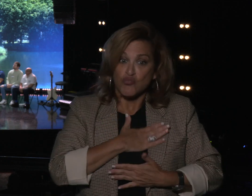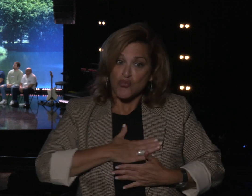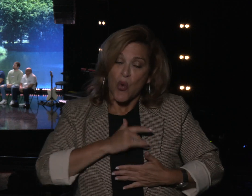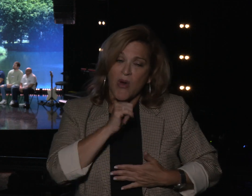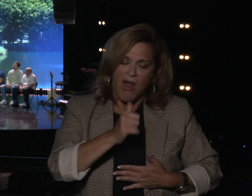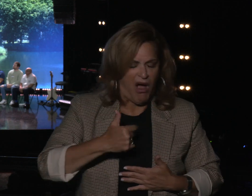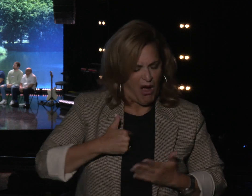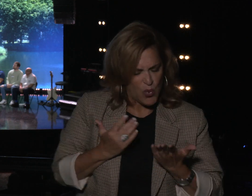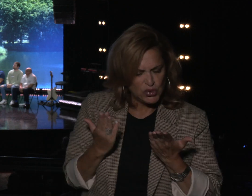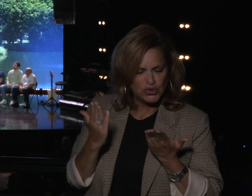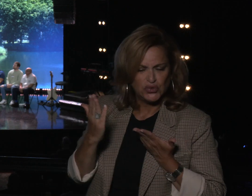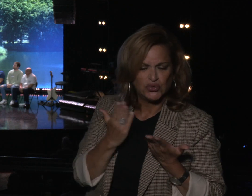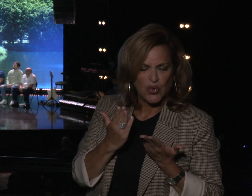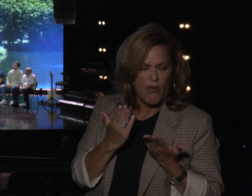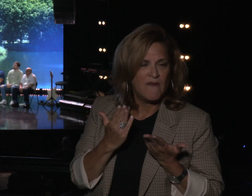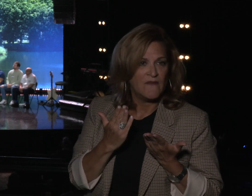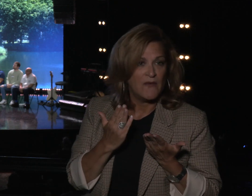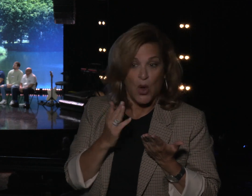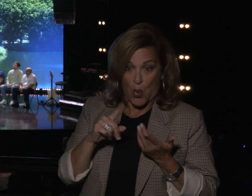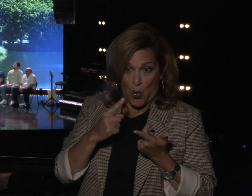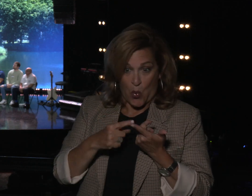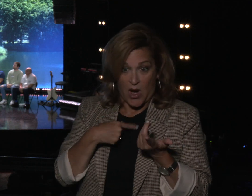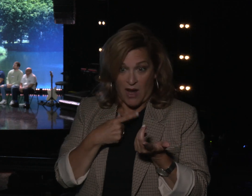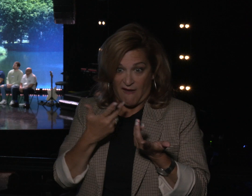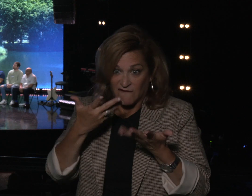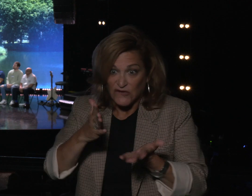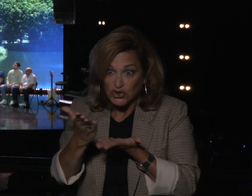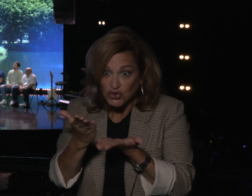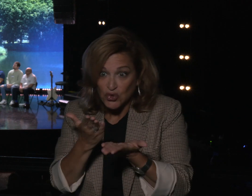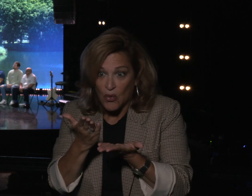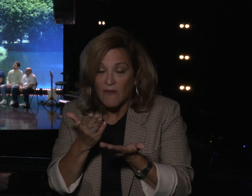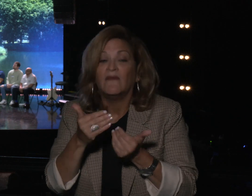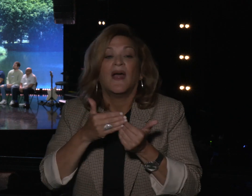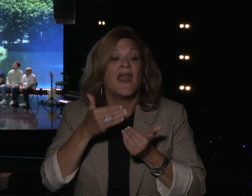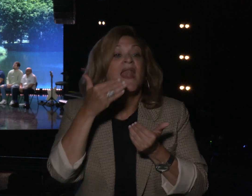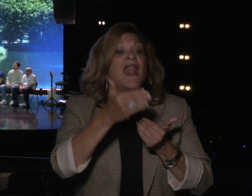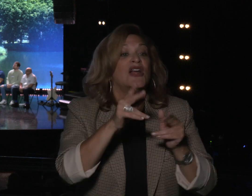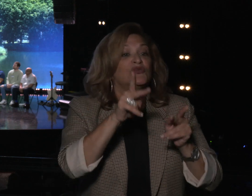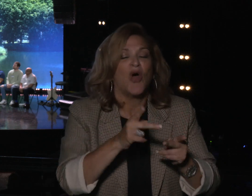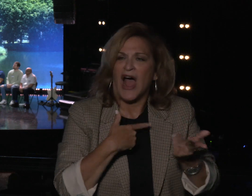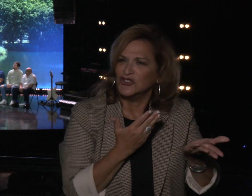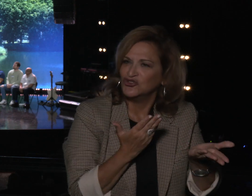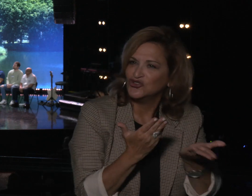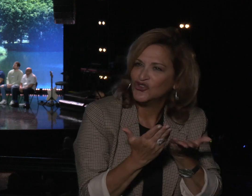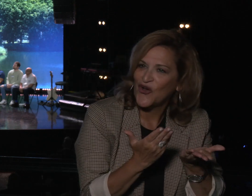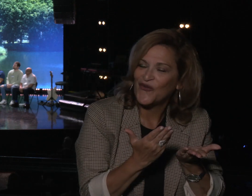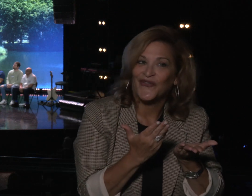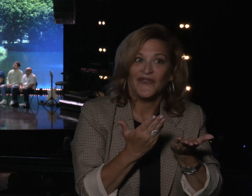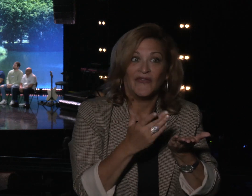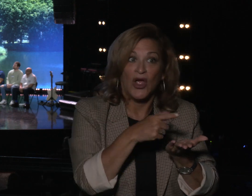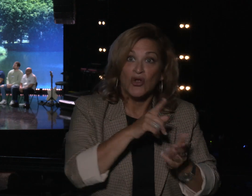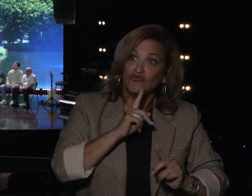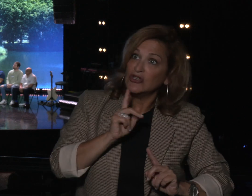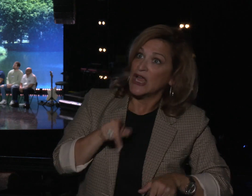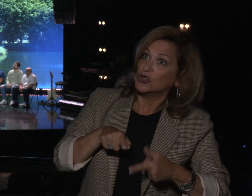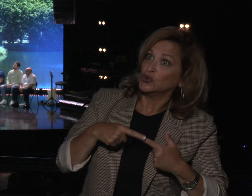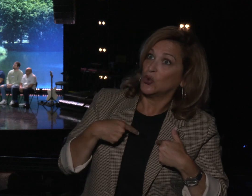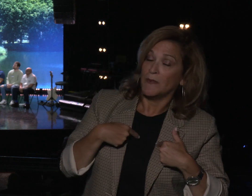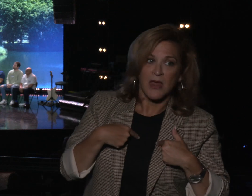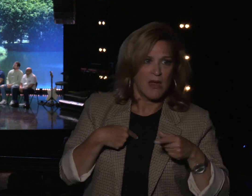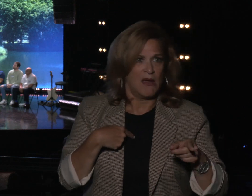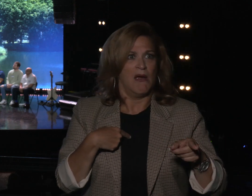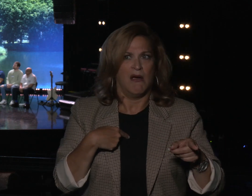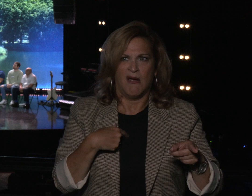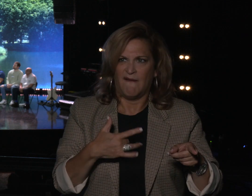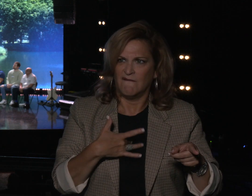after I serve this person, I can get up and be fine and serve the very next person. And one person's reaction to me in serving doesn't stop me from